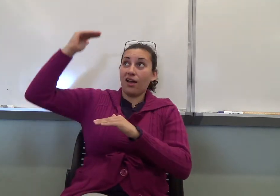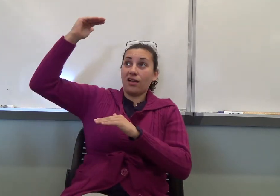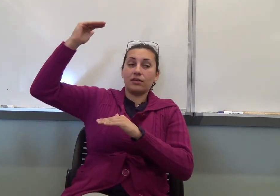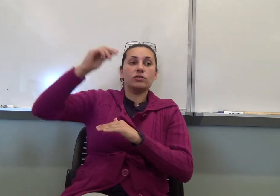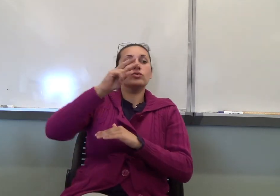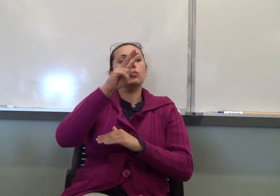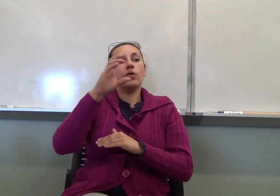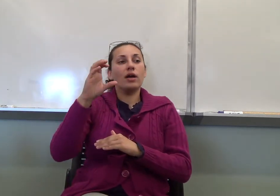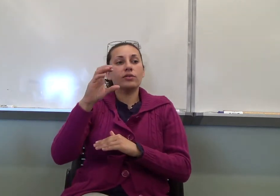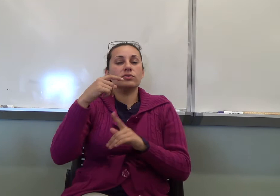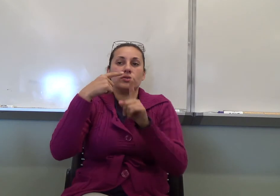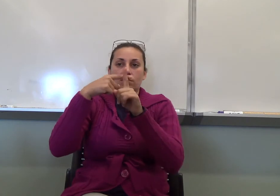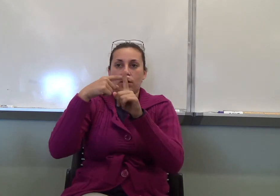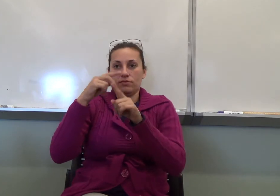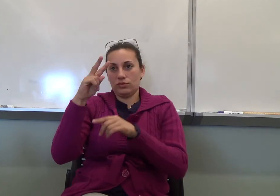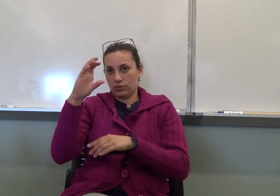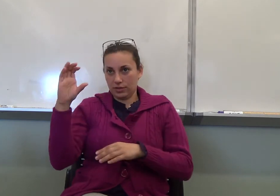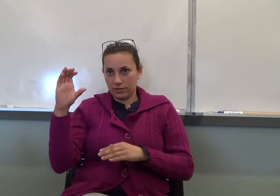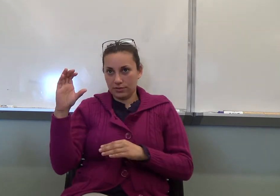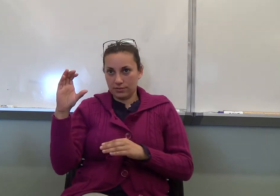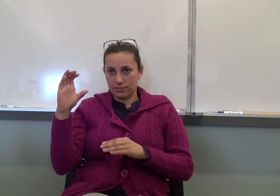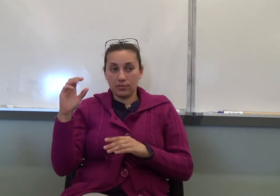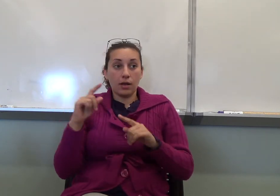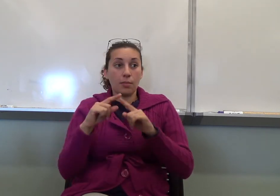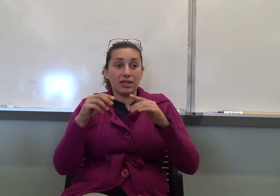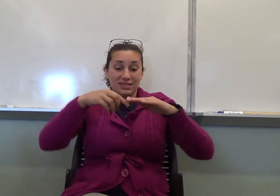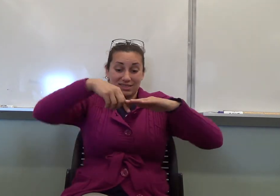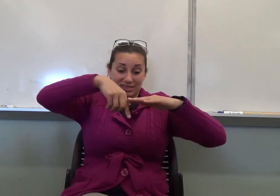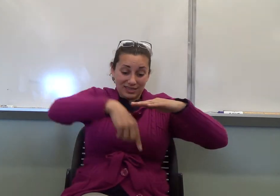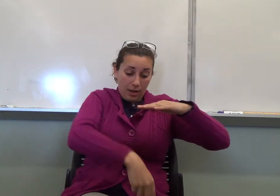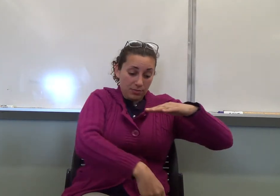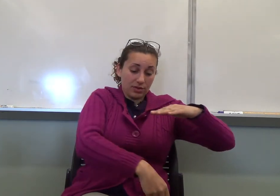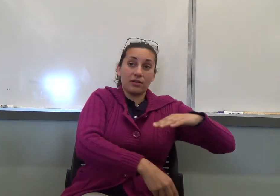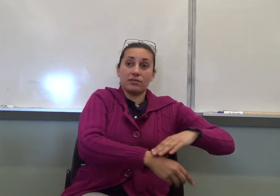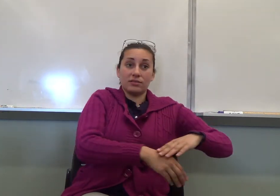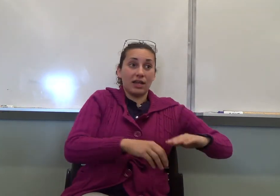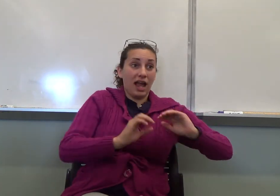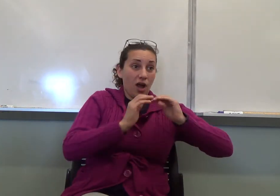level. But the depth of the submarine is a minus 125,